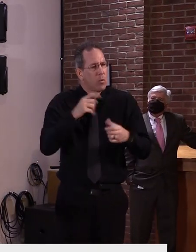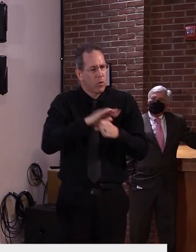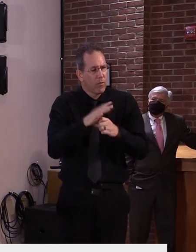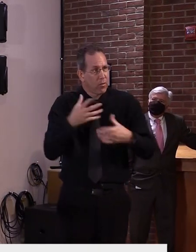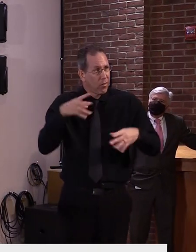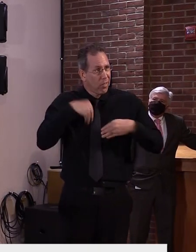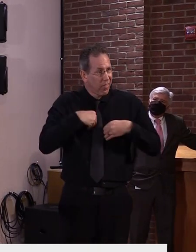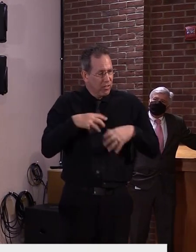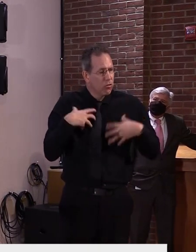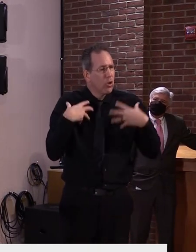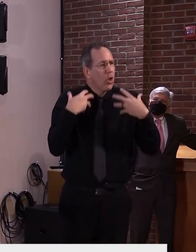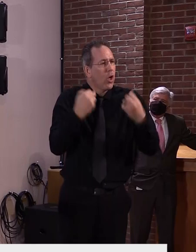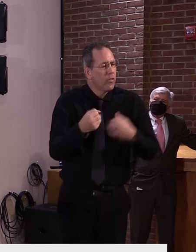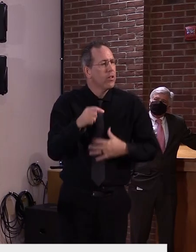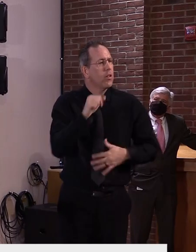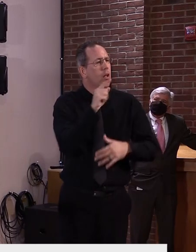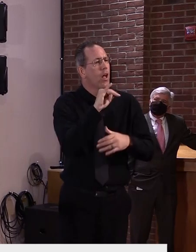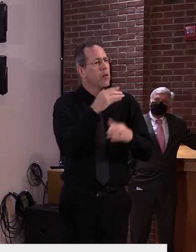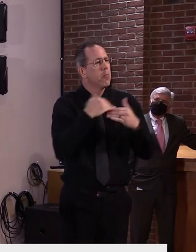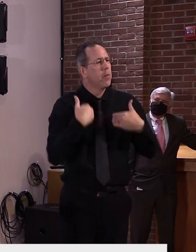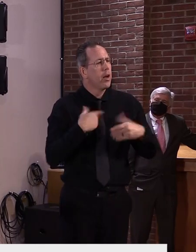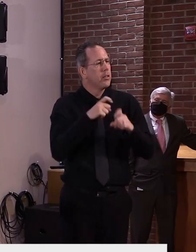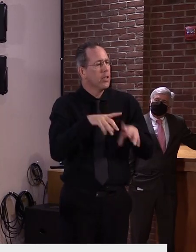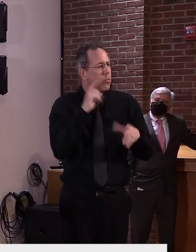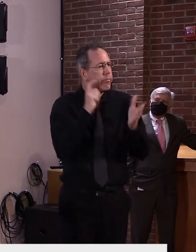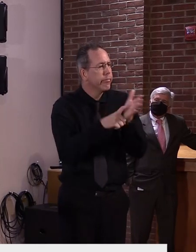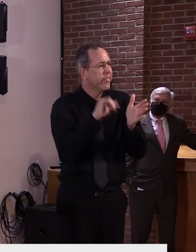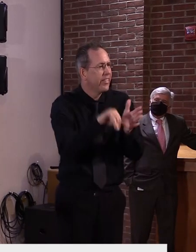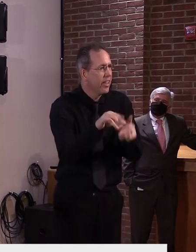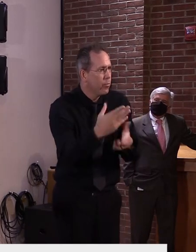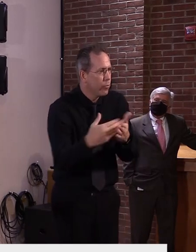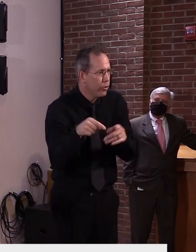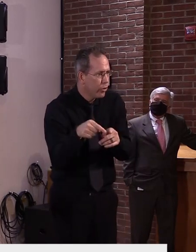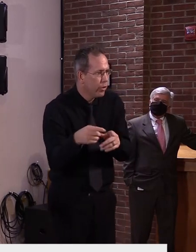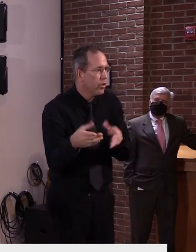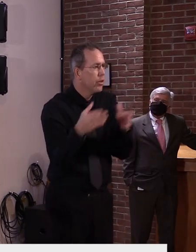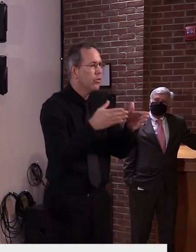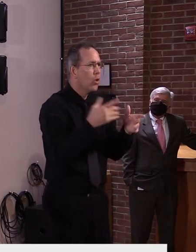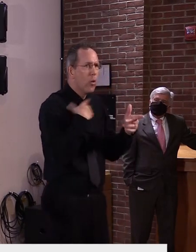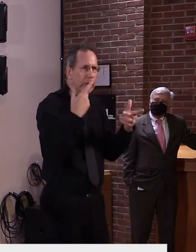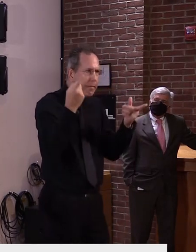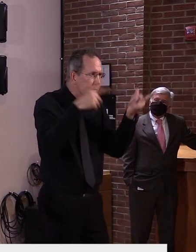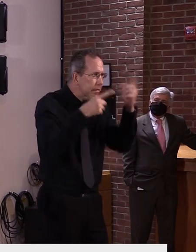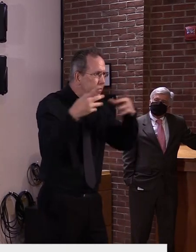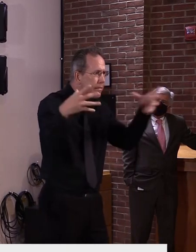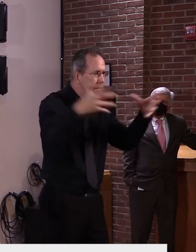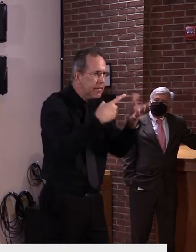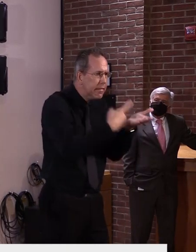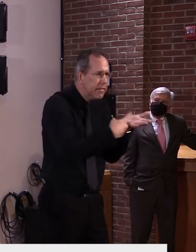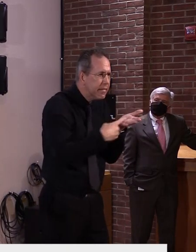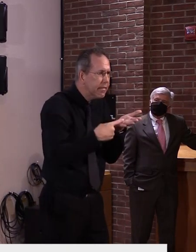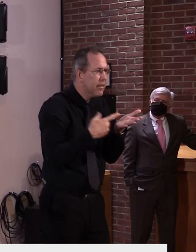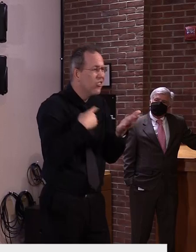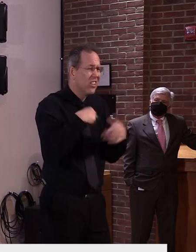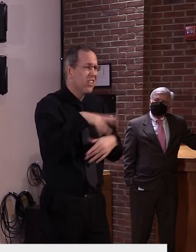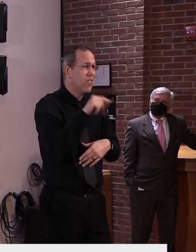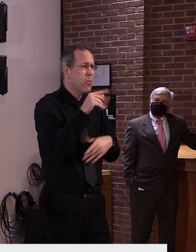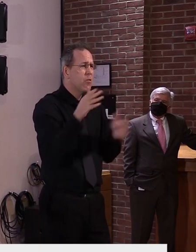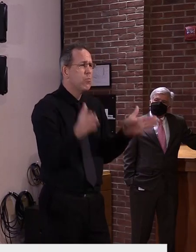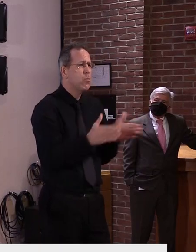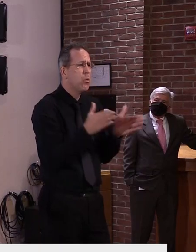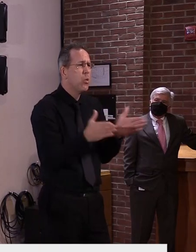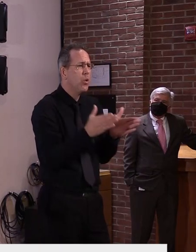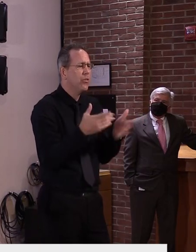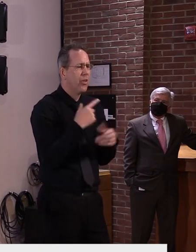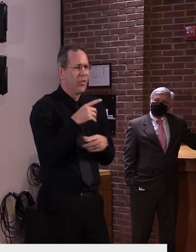medical center that is interested in having a large population tested for research purposes. So I don't